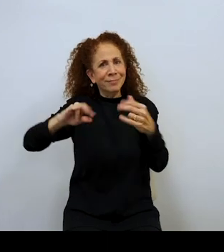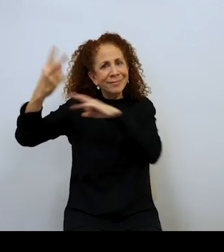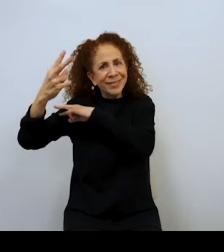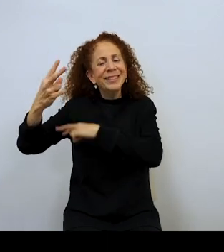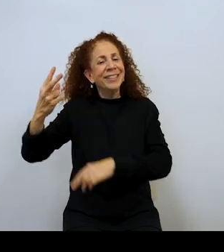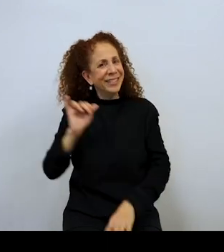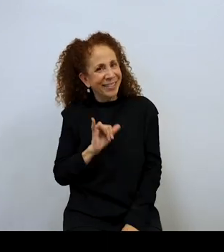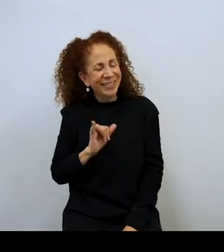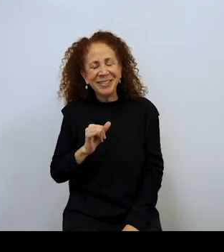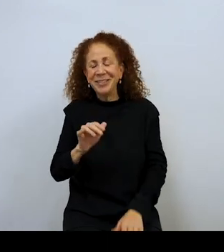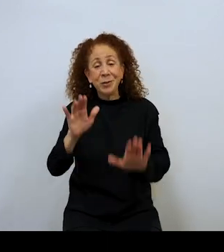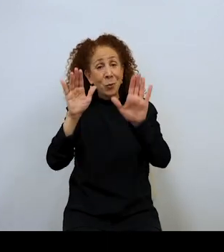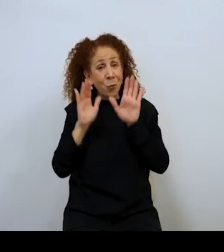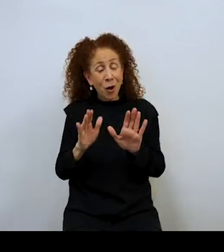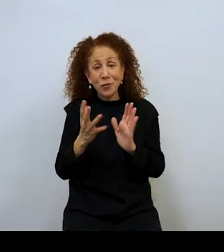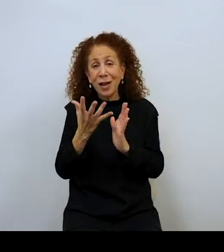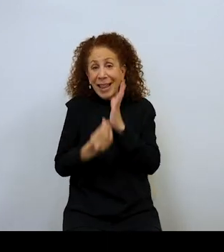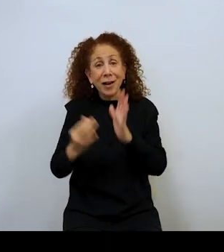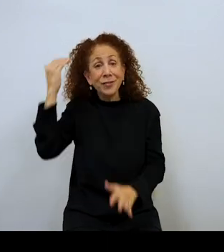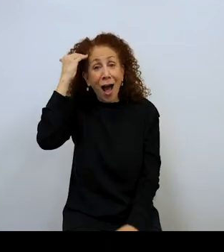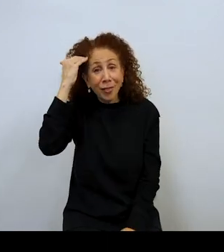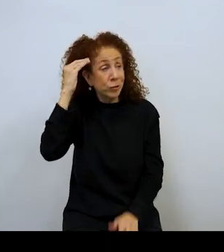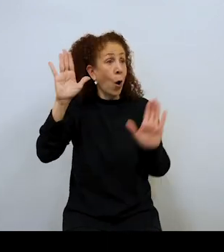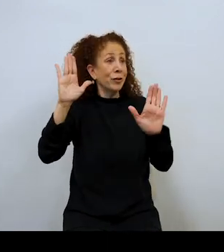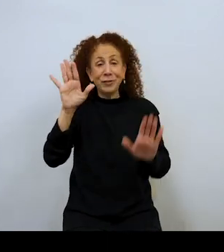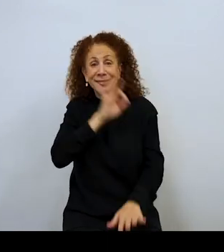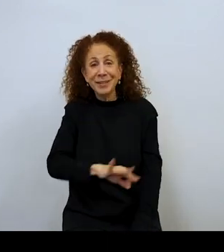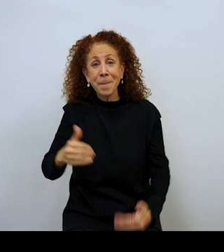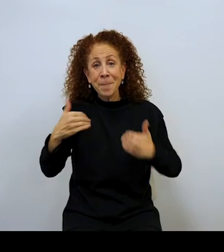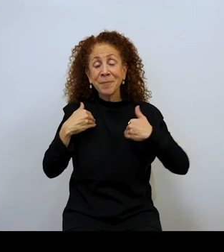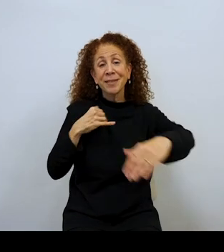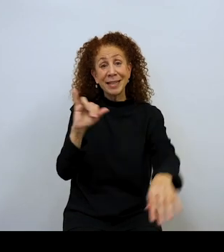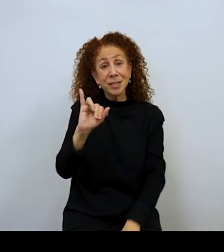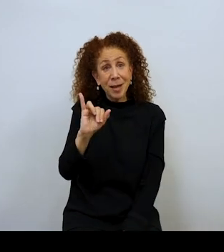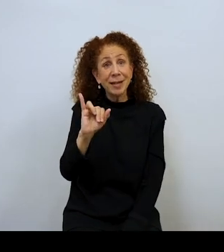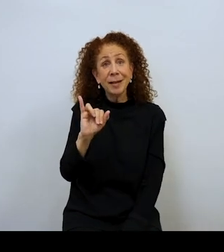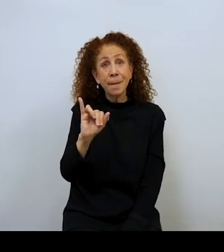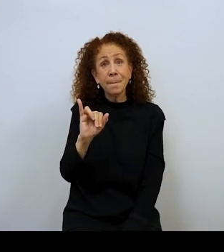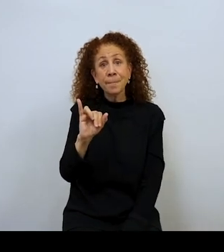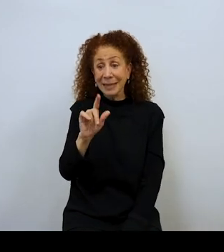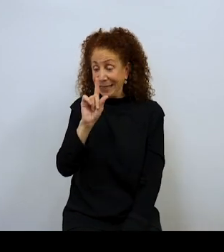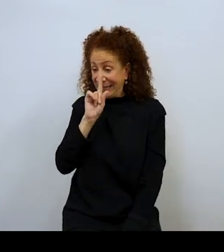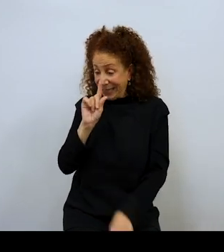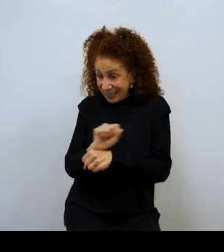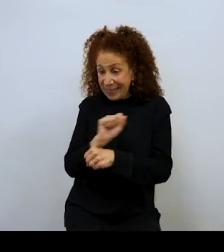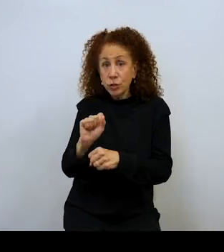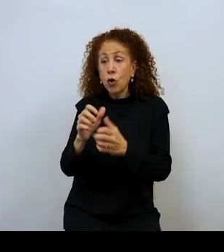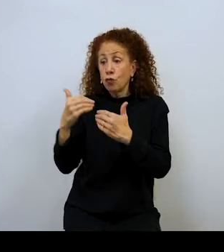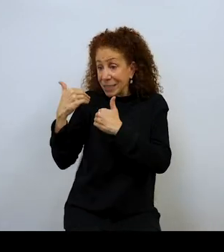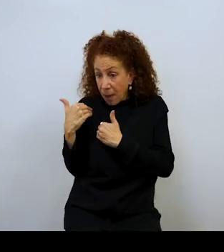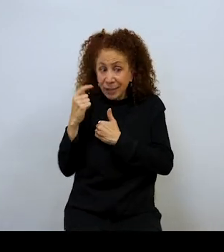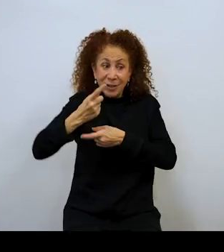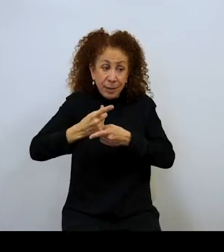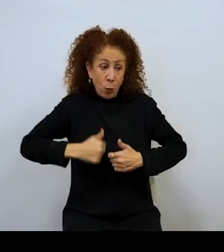it was this great, wonderful lack of knowledge on both our parts, was as many as this total responsible, I have to keep you alive,